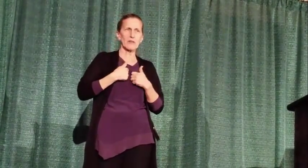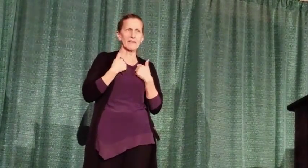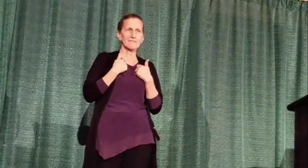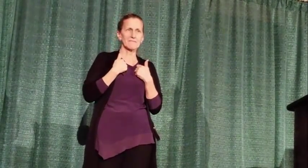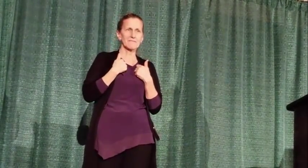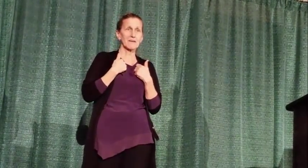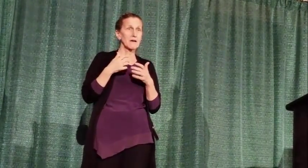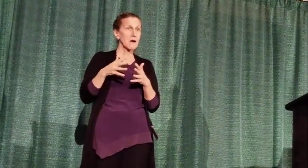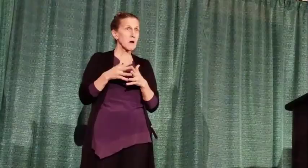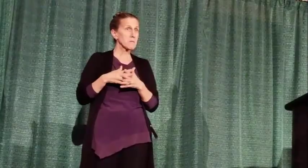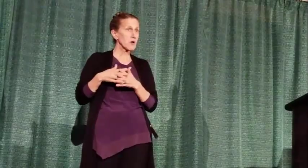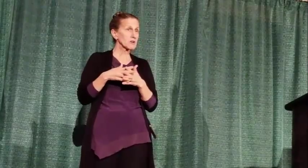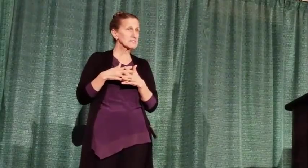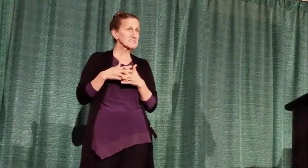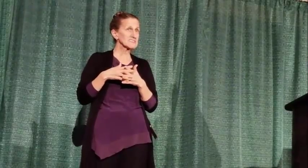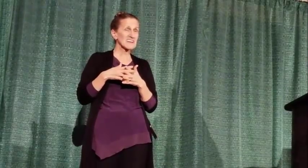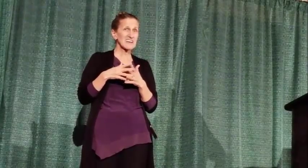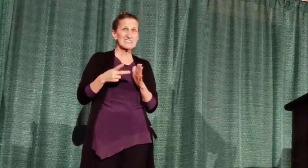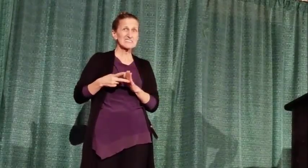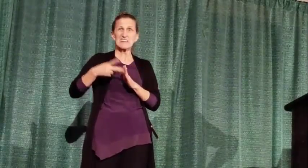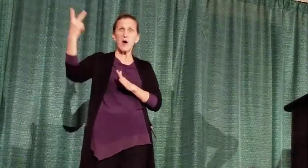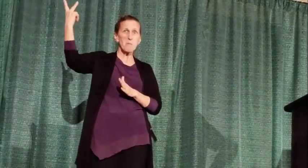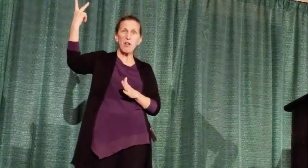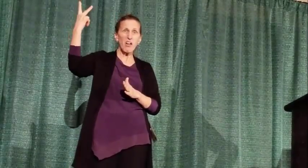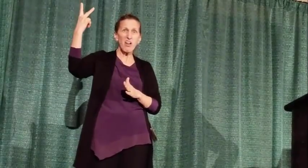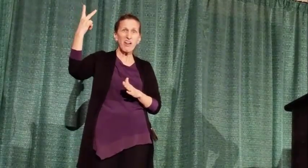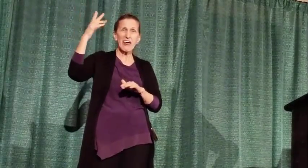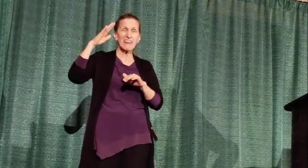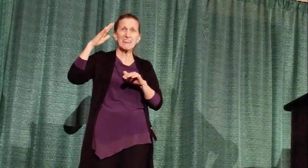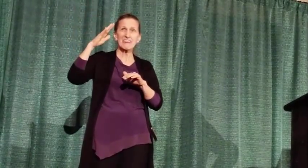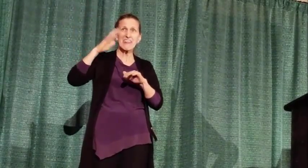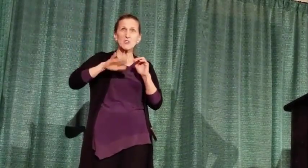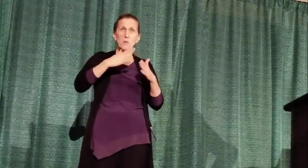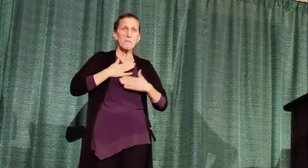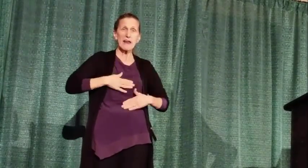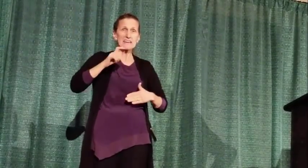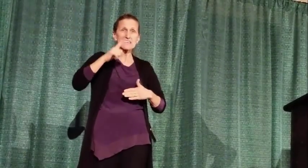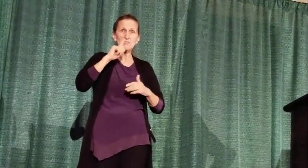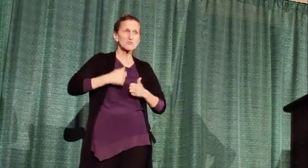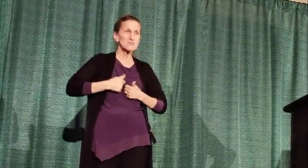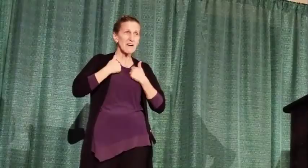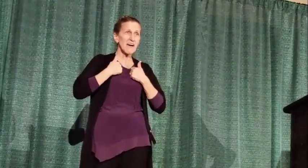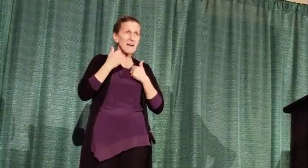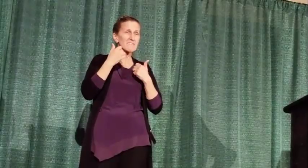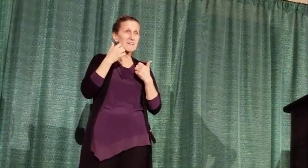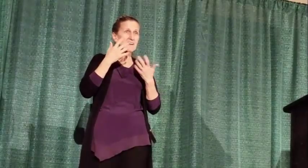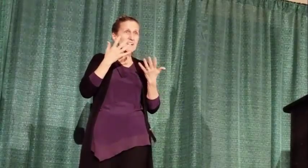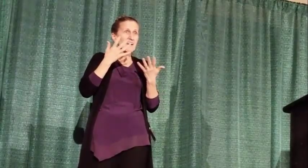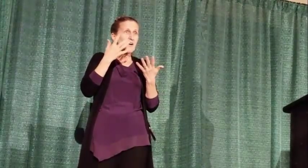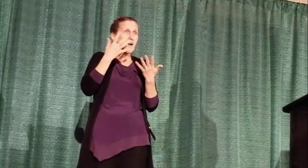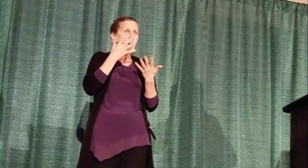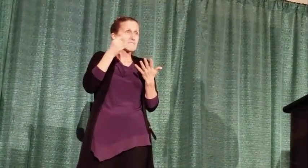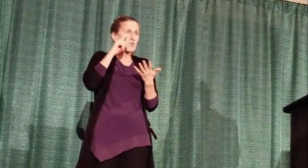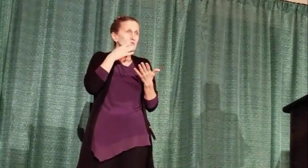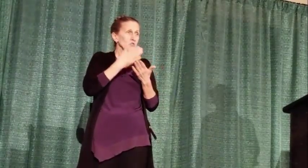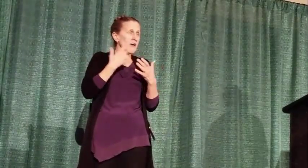Americans eat almost double the amount of macronutrients the human body needs to survive and to be in good health. What if you